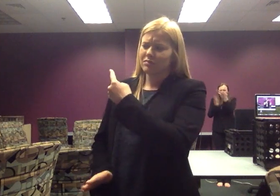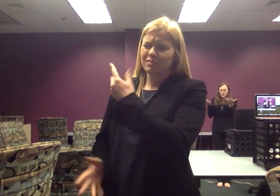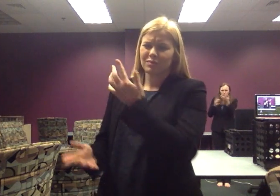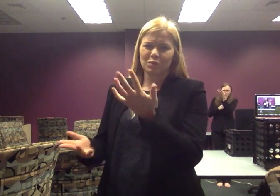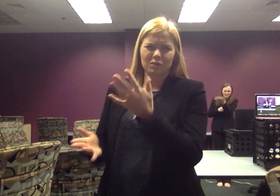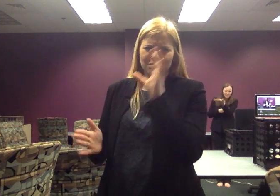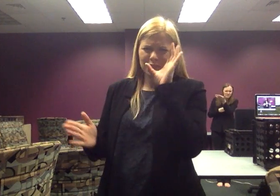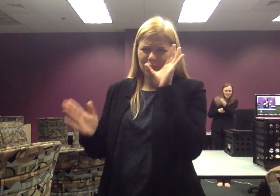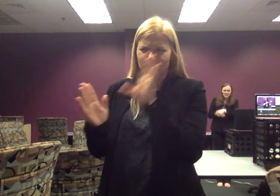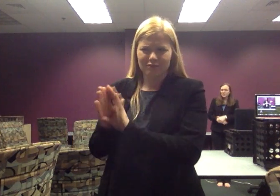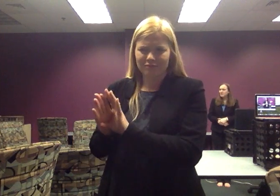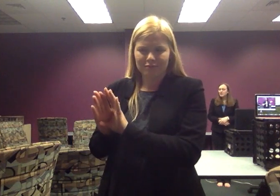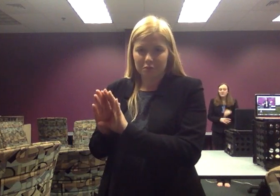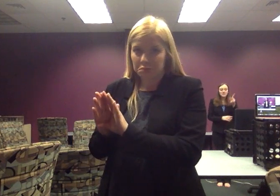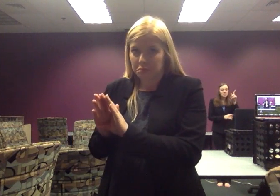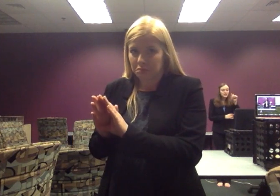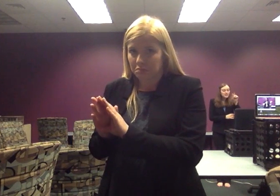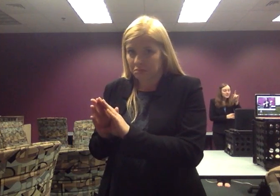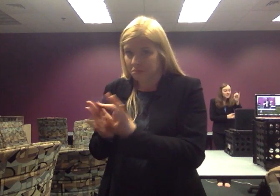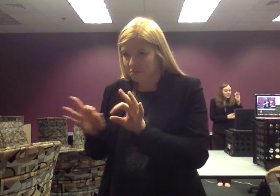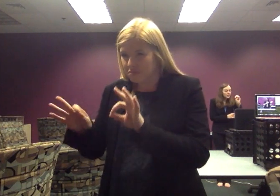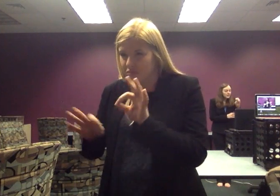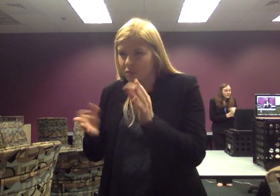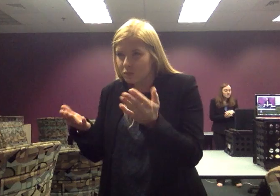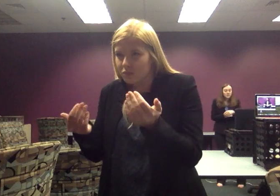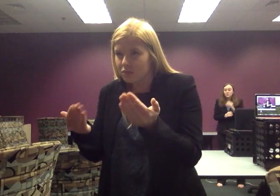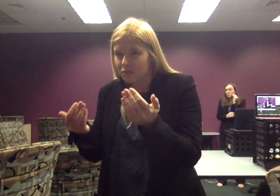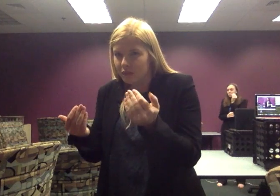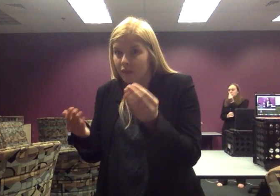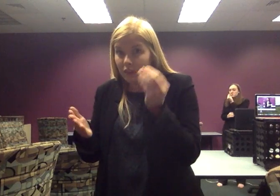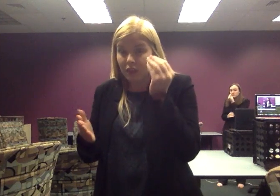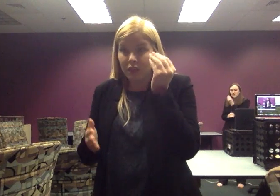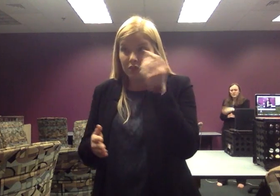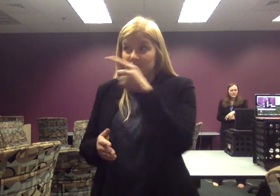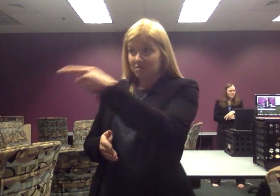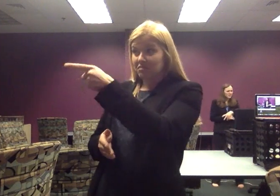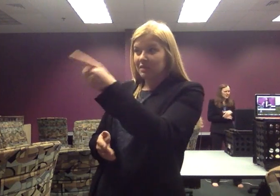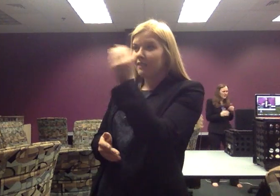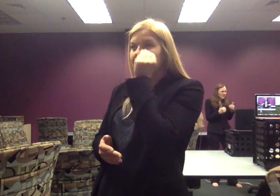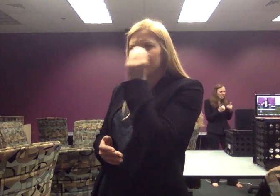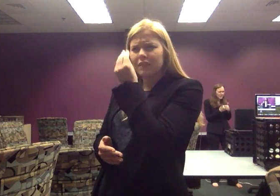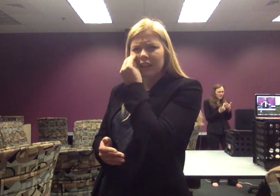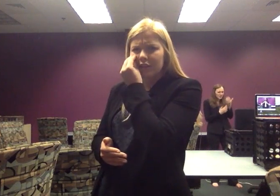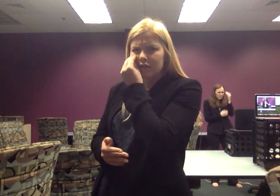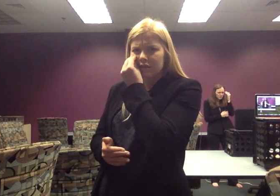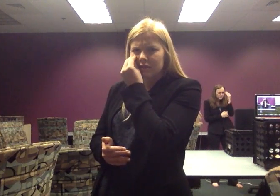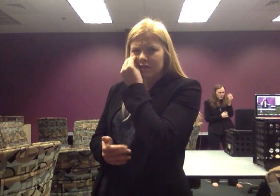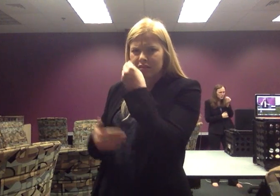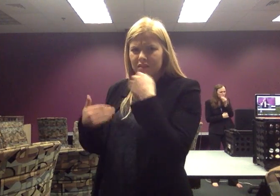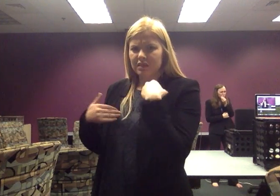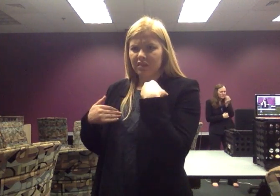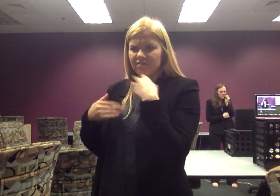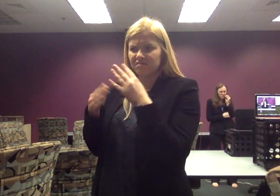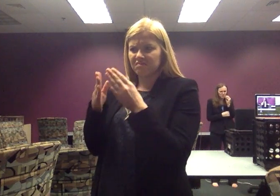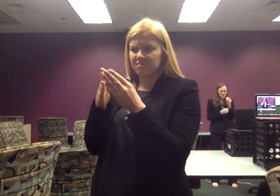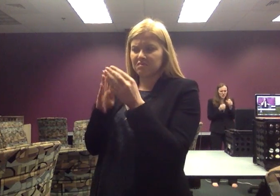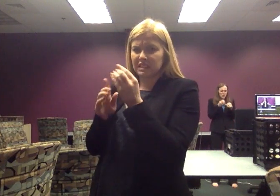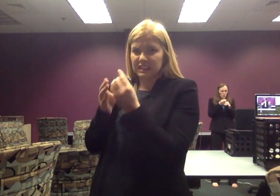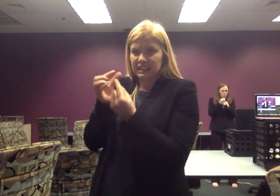Katie, how do you know it's a flower? There's no stem or leaves or ground or sky or